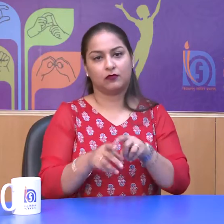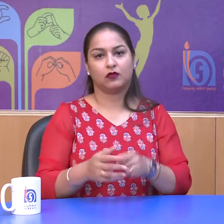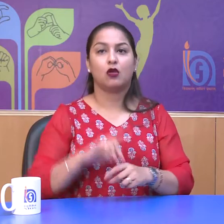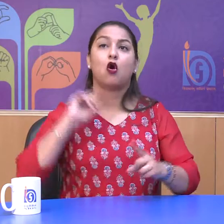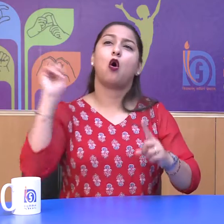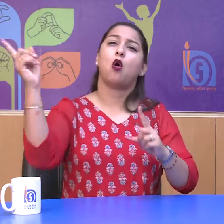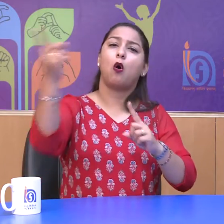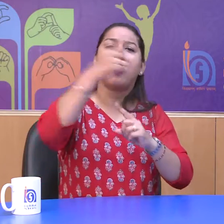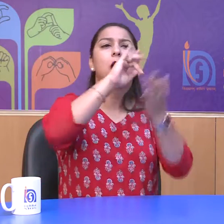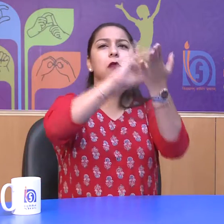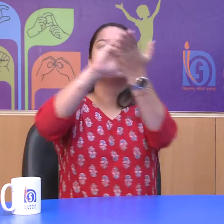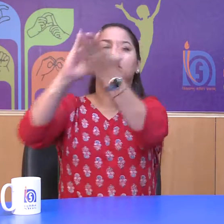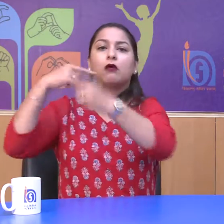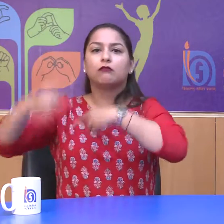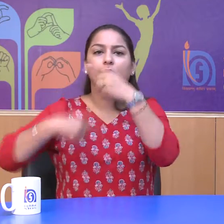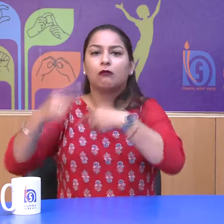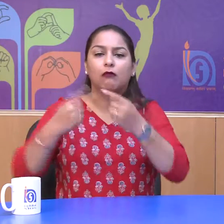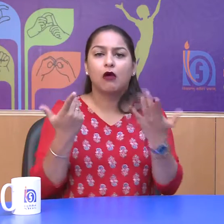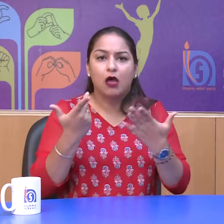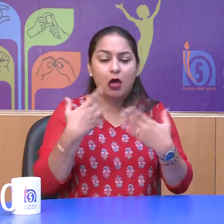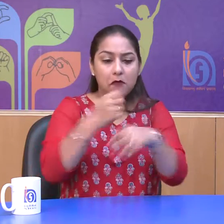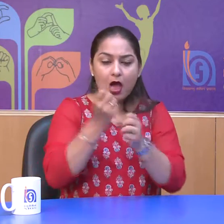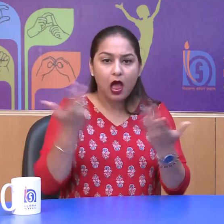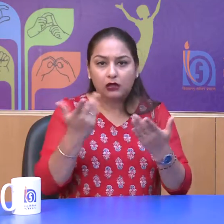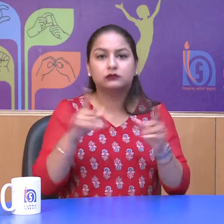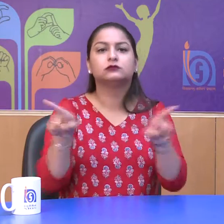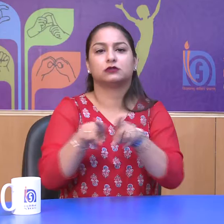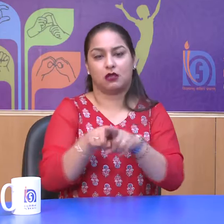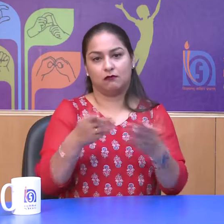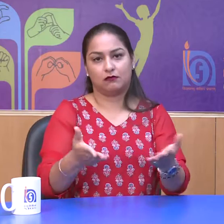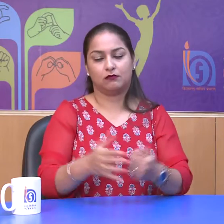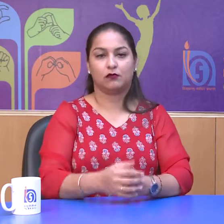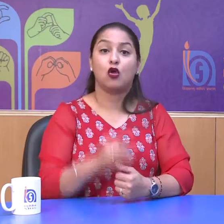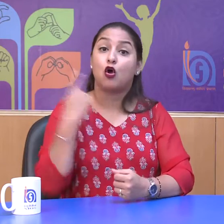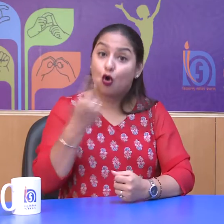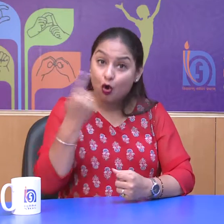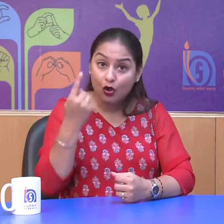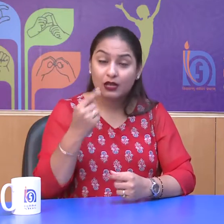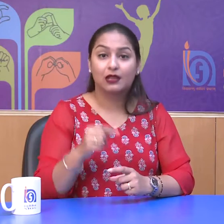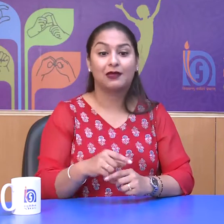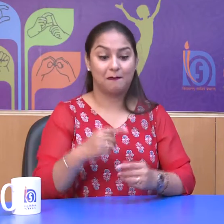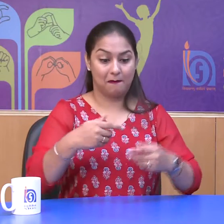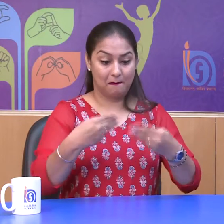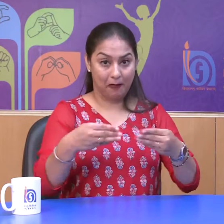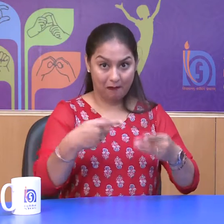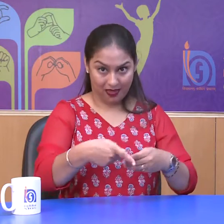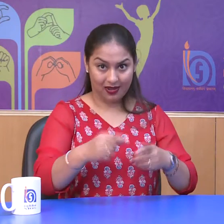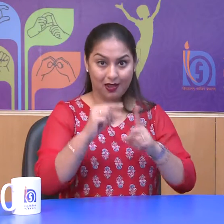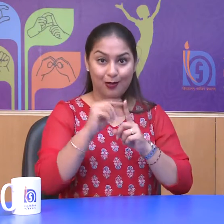country, differing only in the preparation of the pulp from